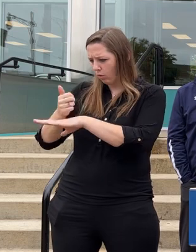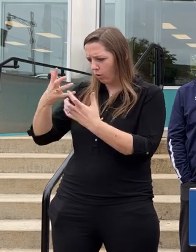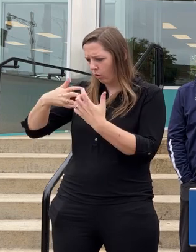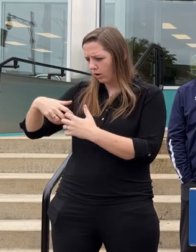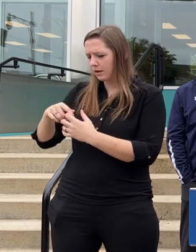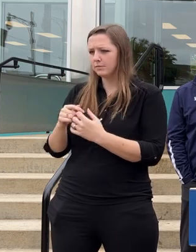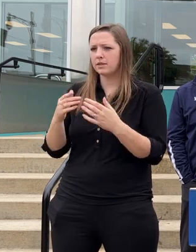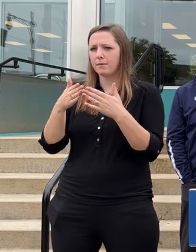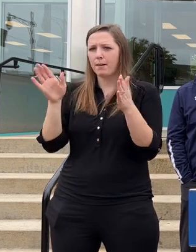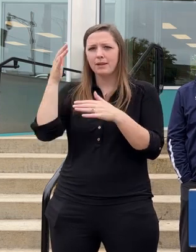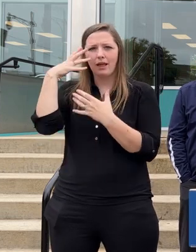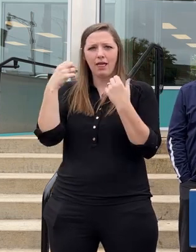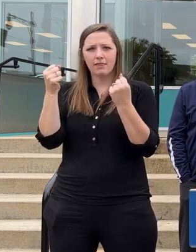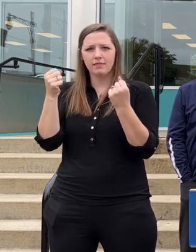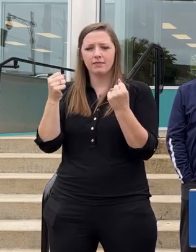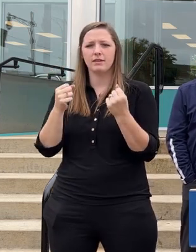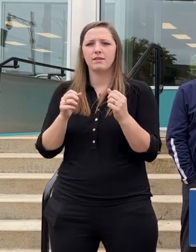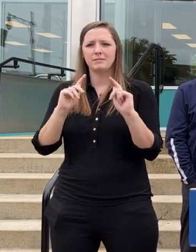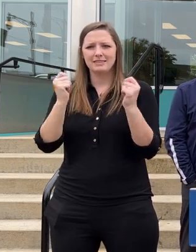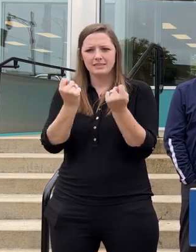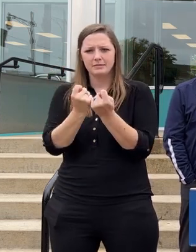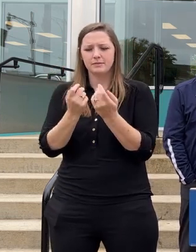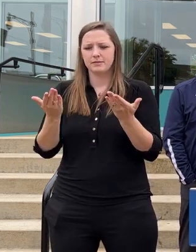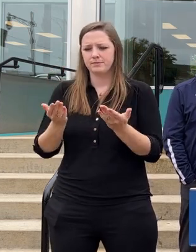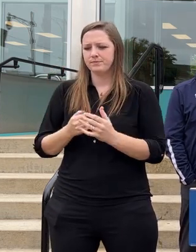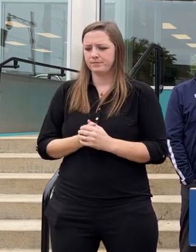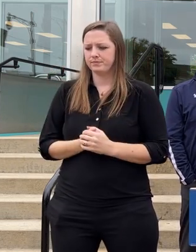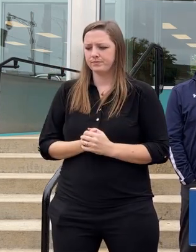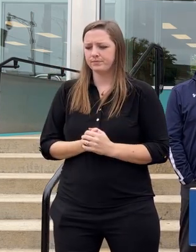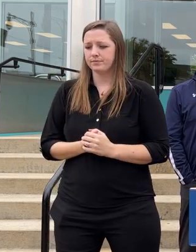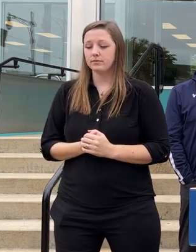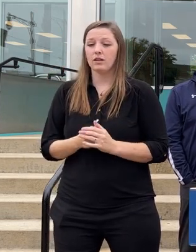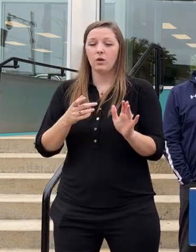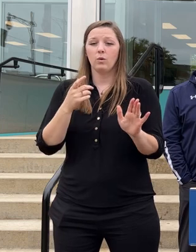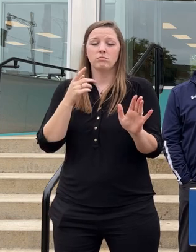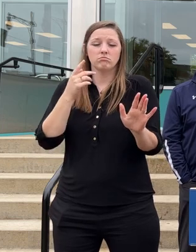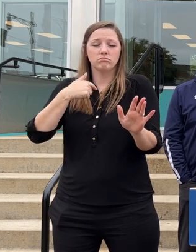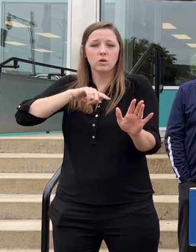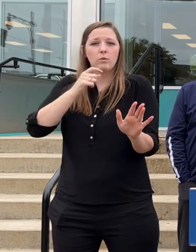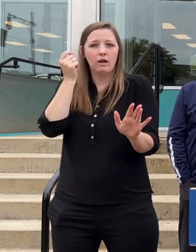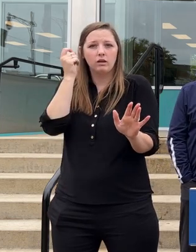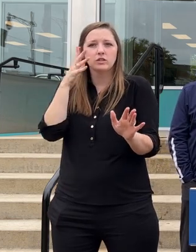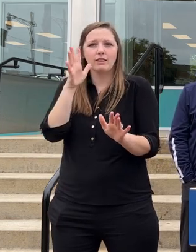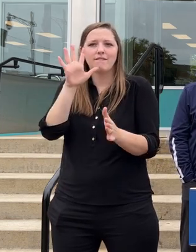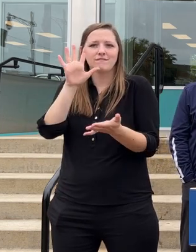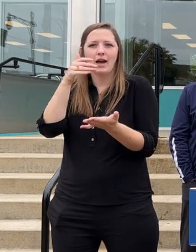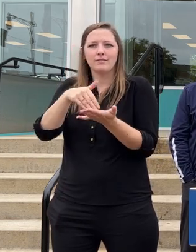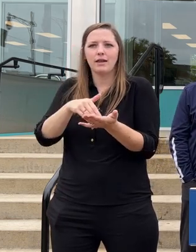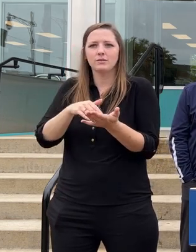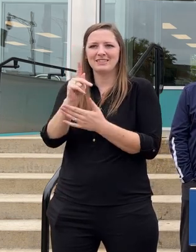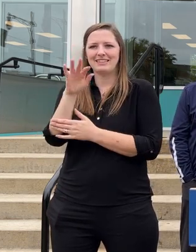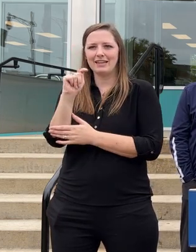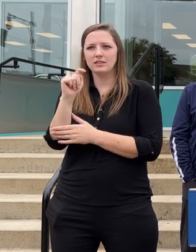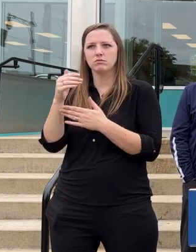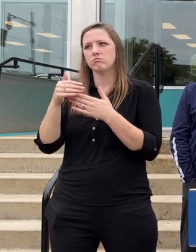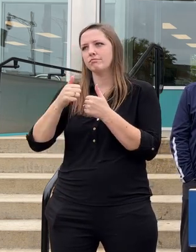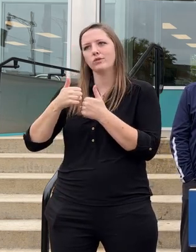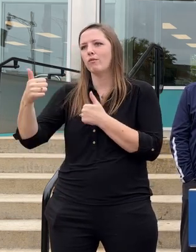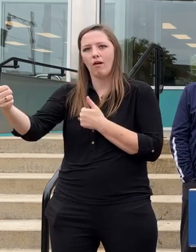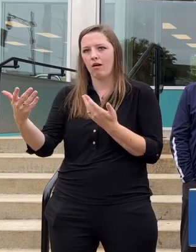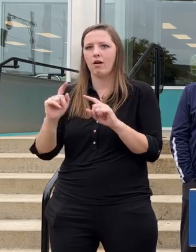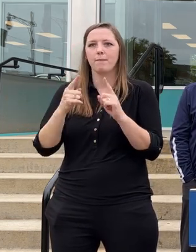Emergency Preparedness crew and our partners from the Health Department. You know, we do understand that 5,000 kits will only go so far, but we're hoping that this is